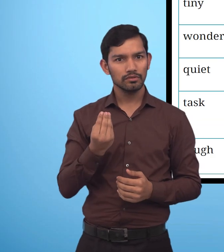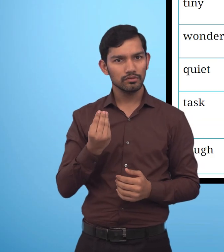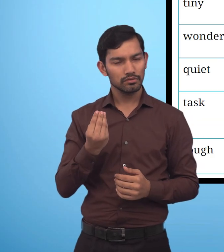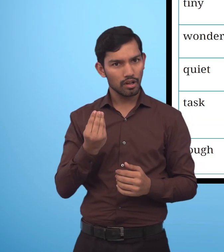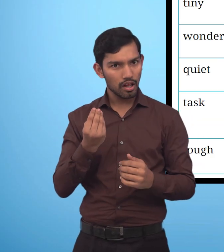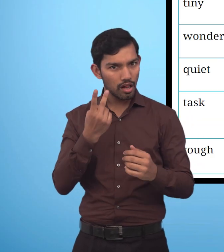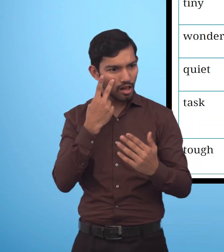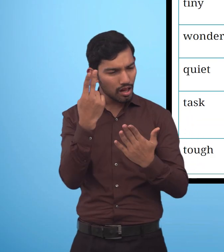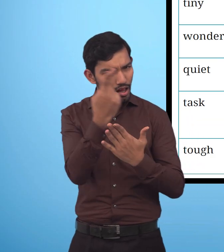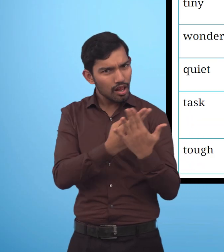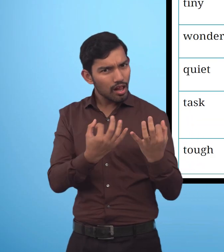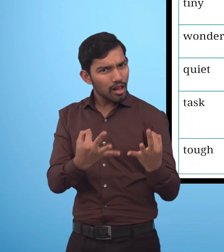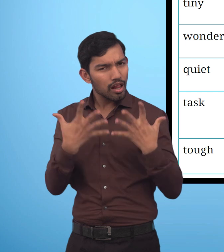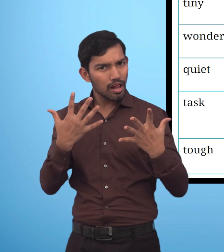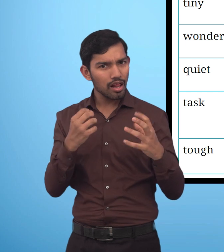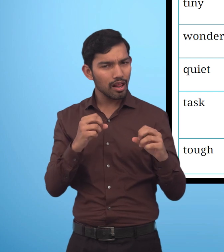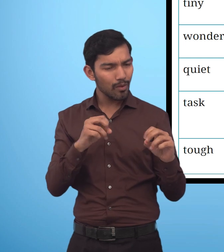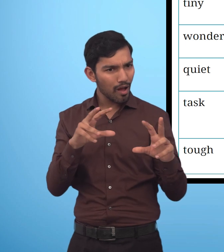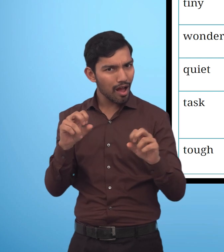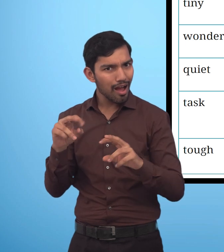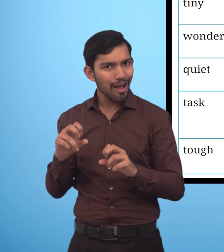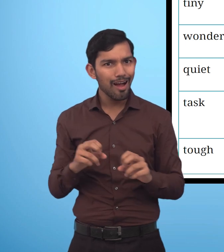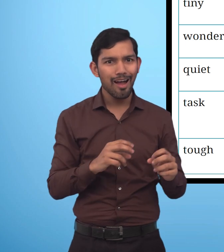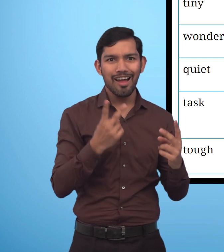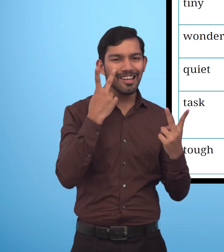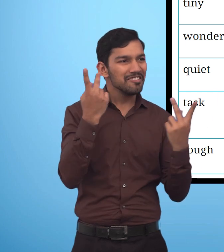The wonderful artwork made everyone clap.